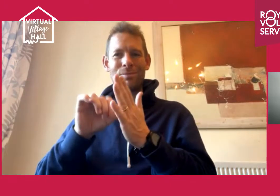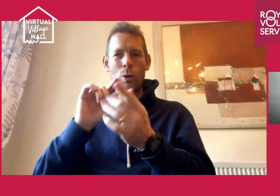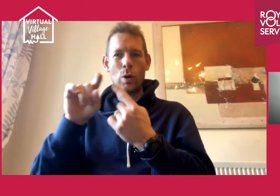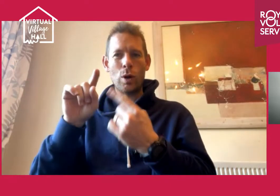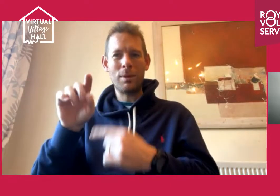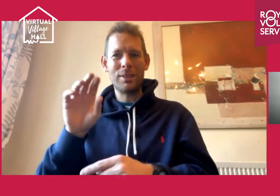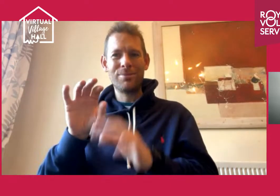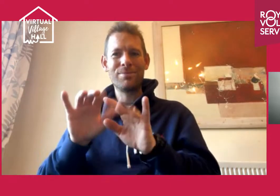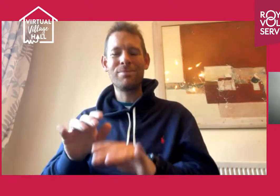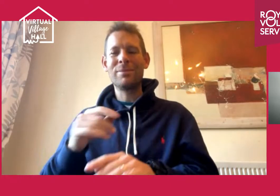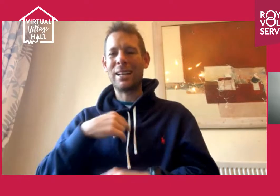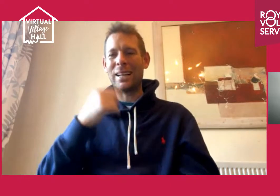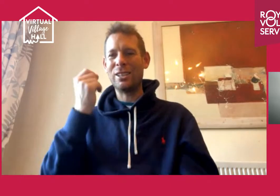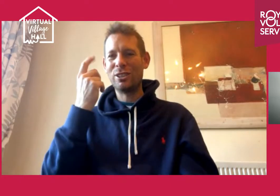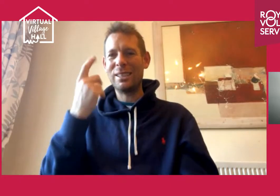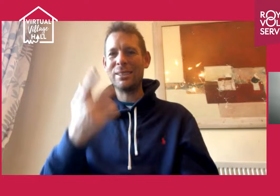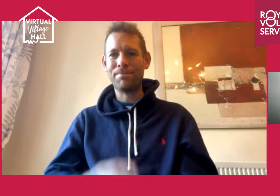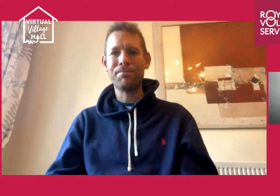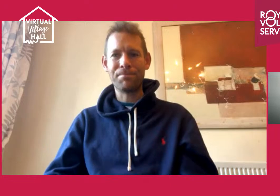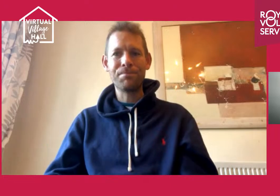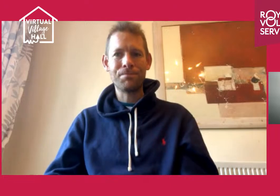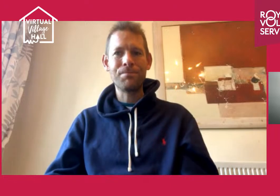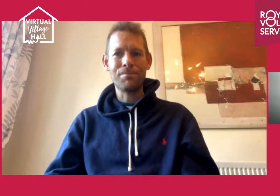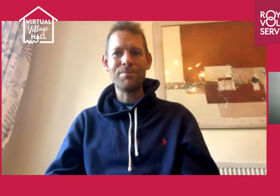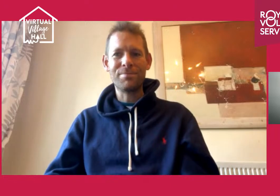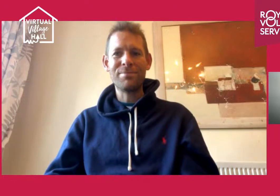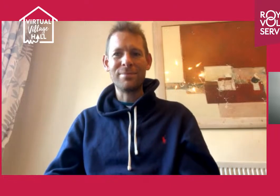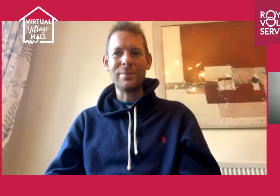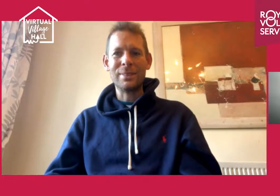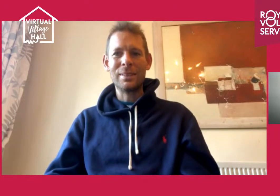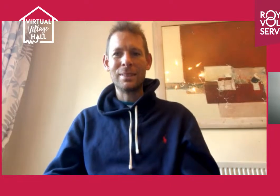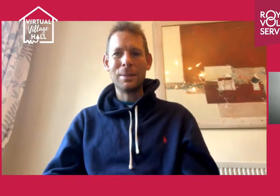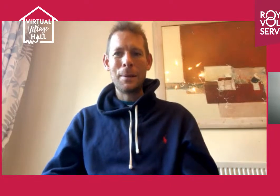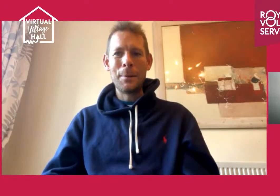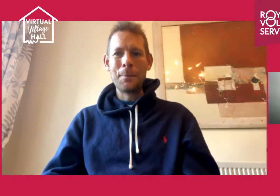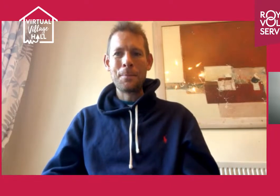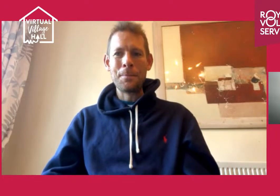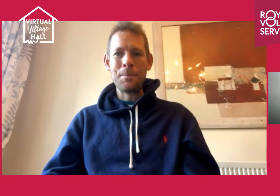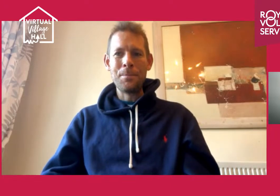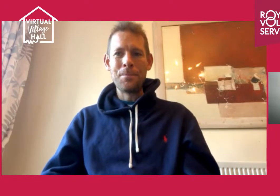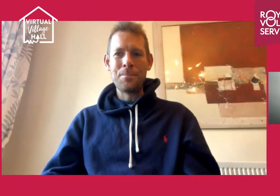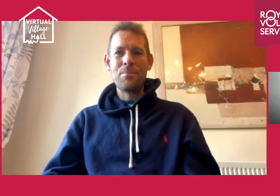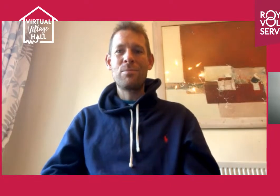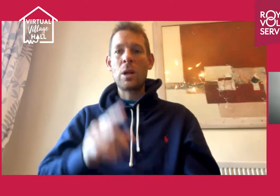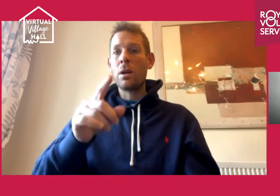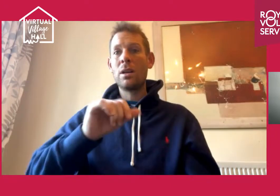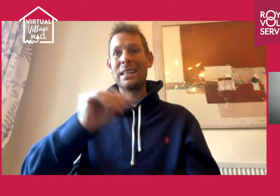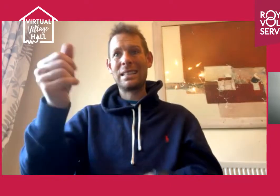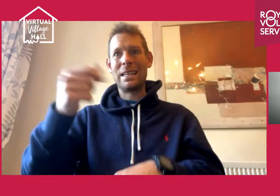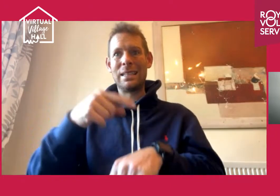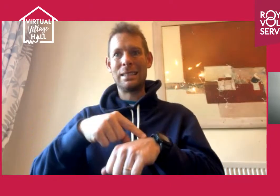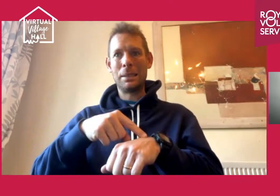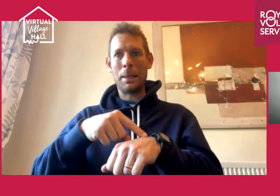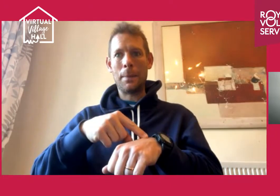Yes, I think, Kellyanne, there are some issues with Facebook and not being able to actually make the comments on the Facebook Live.